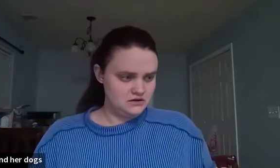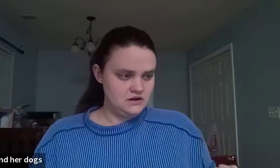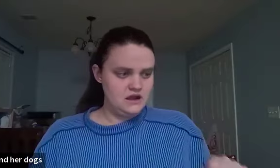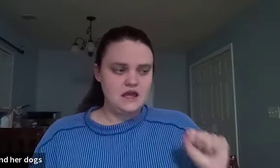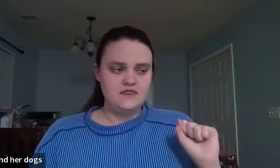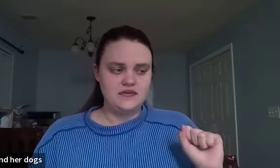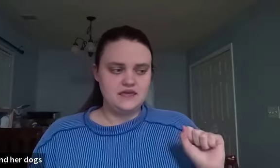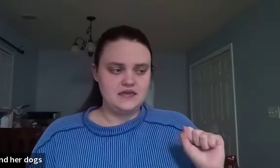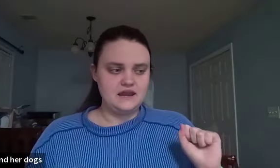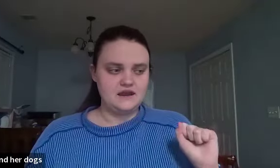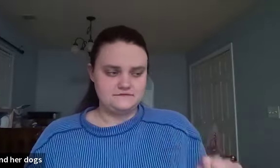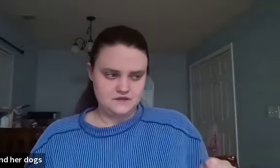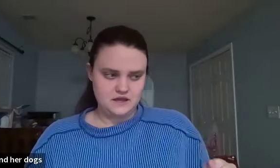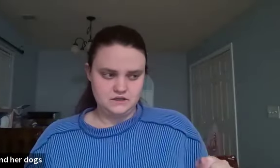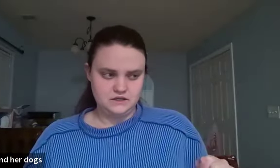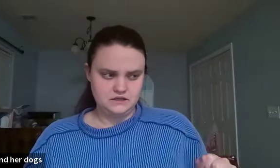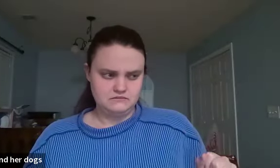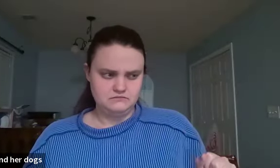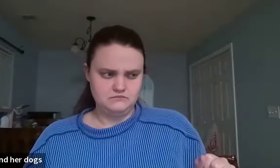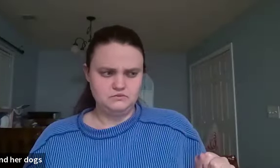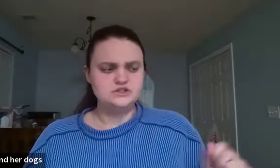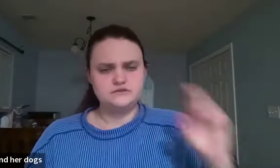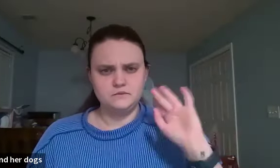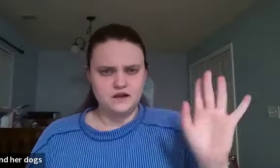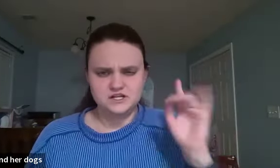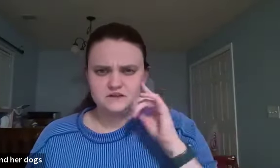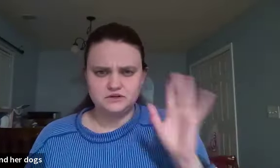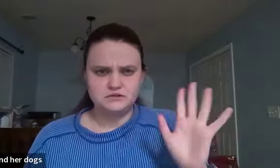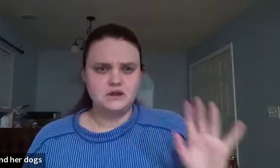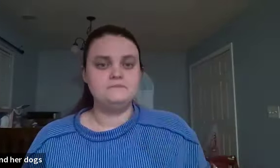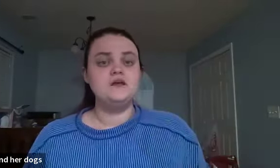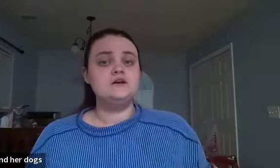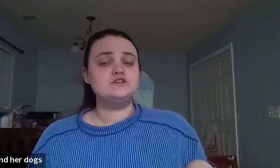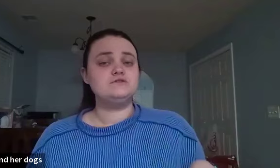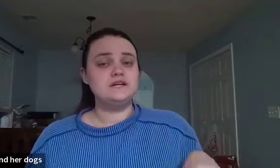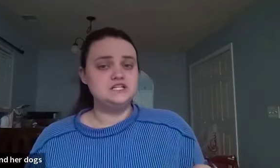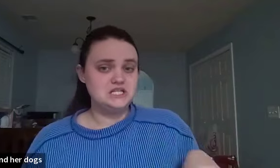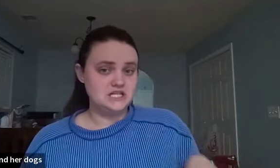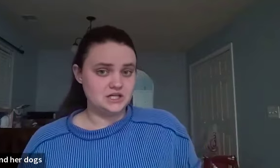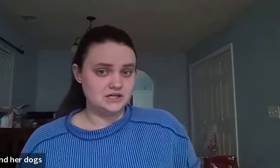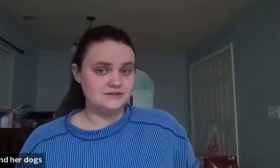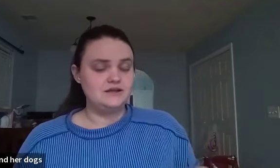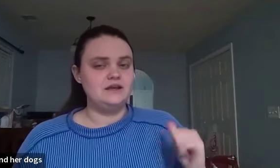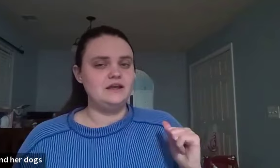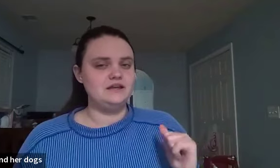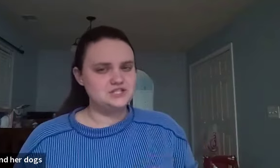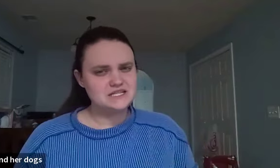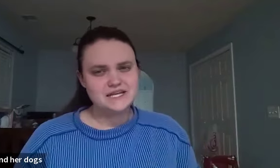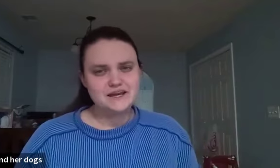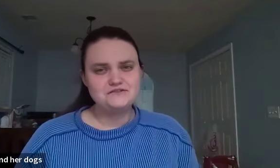engineer. And then after that, we'll do a few more actually. I think we're doing okay. So for engineer, interestingly enough,